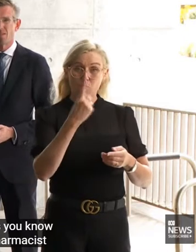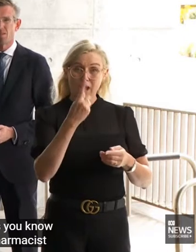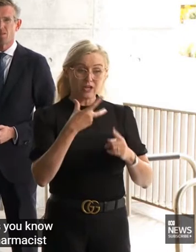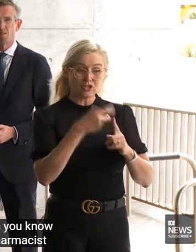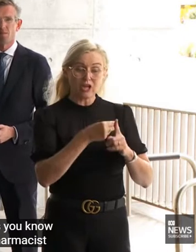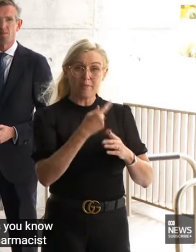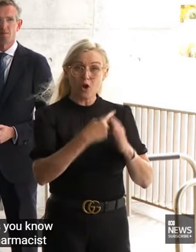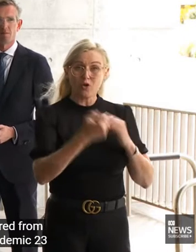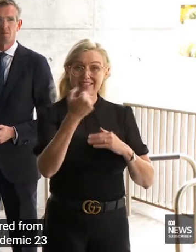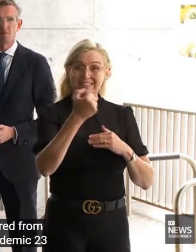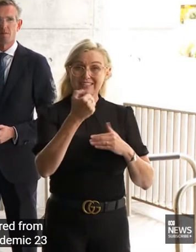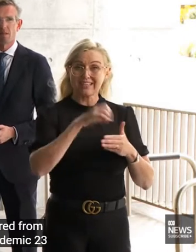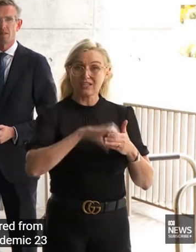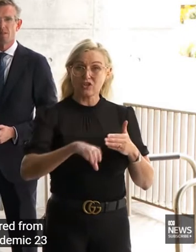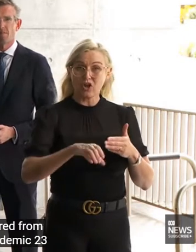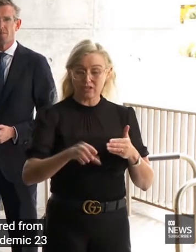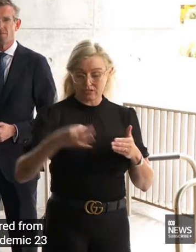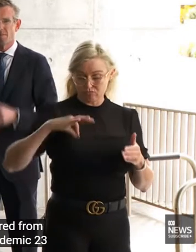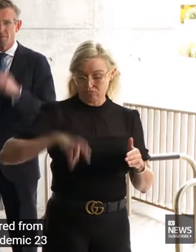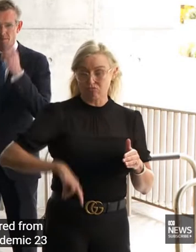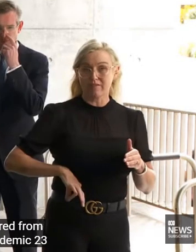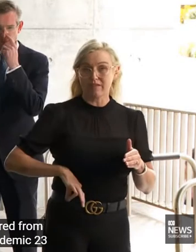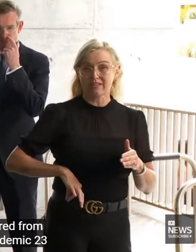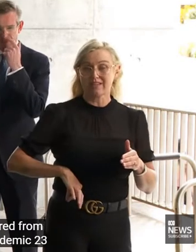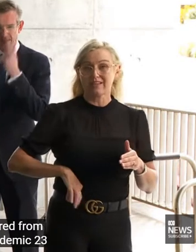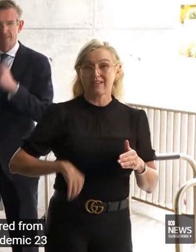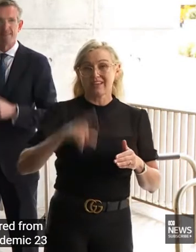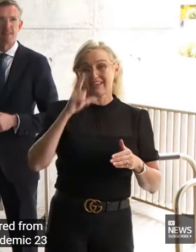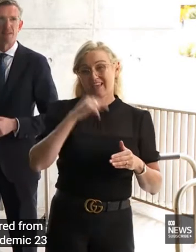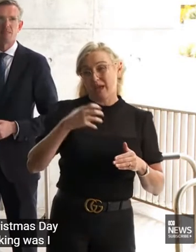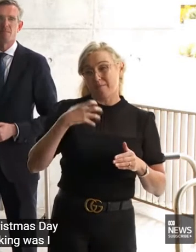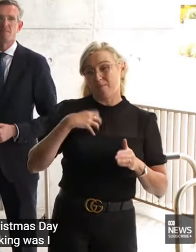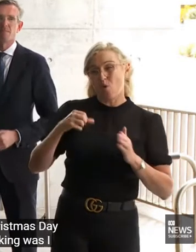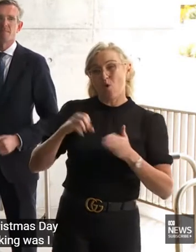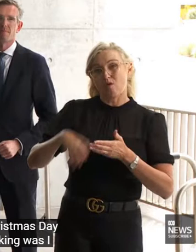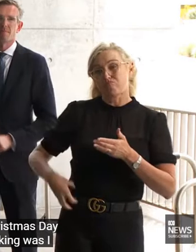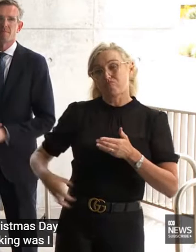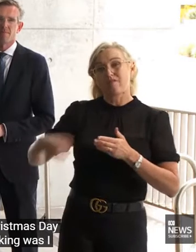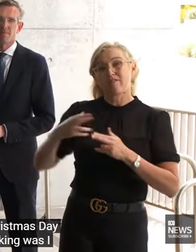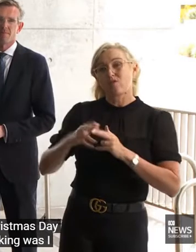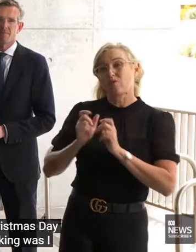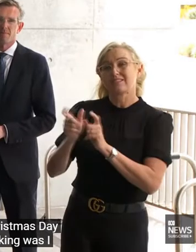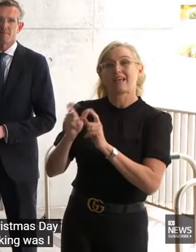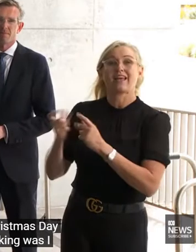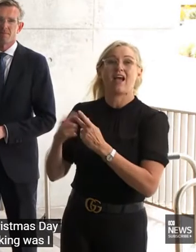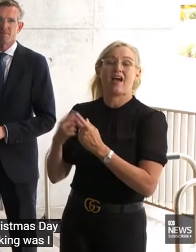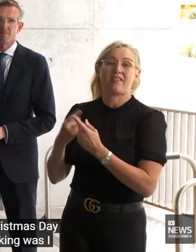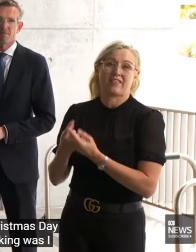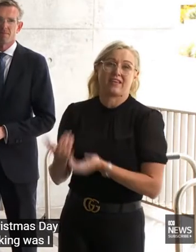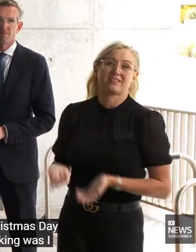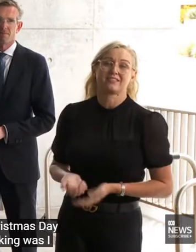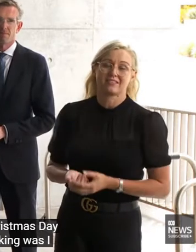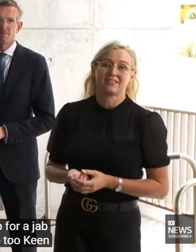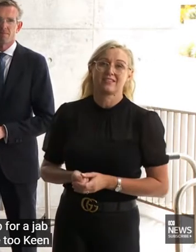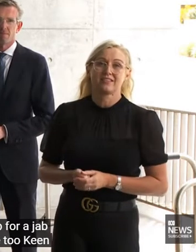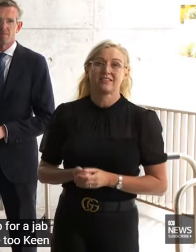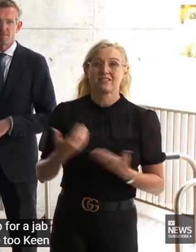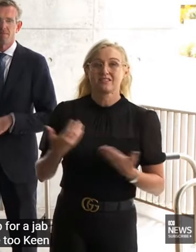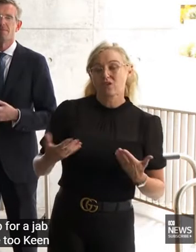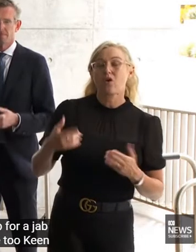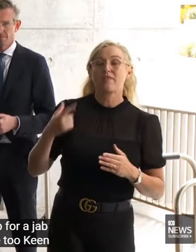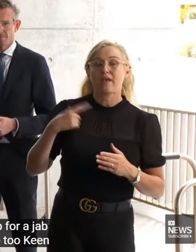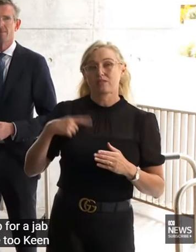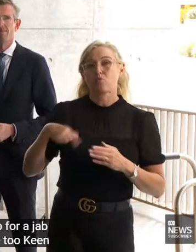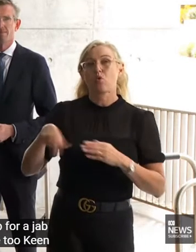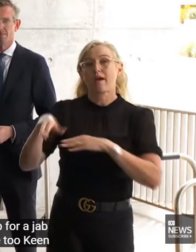jab, you're not going to be too keen, because you can make a lot more money by selling things across the counter, doing your prescriptions. So I think that the fact that the federal government have now said